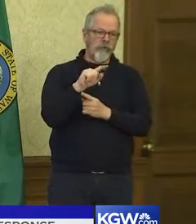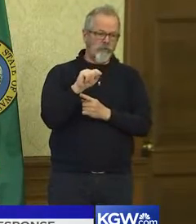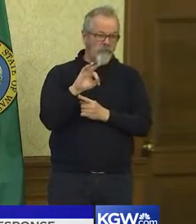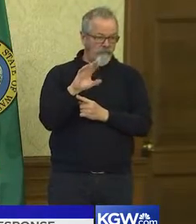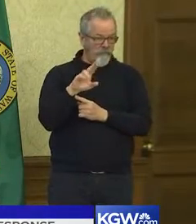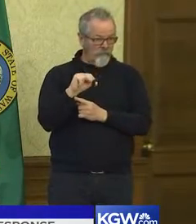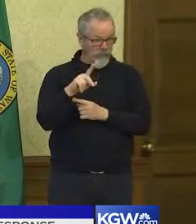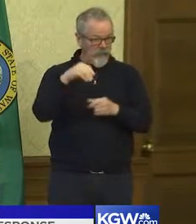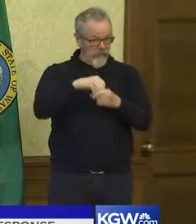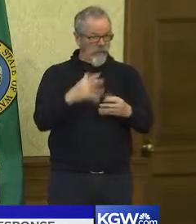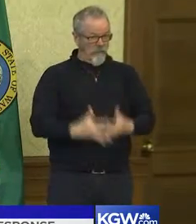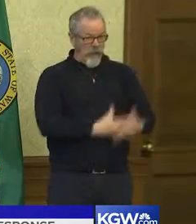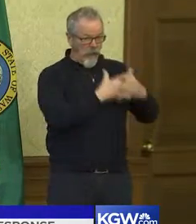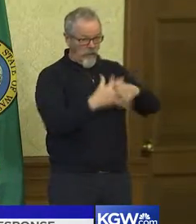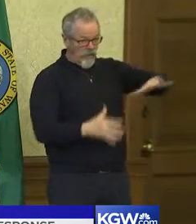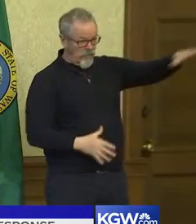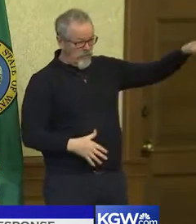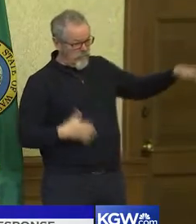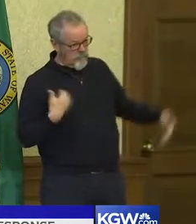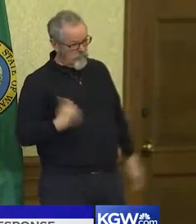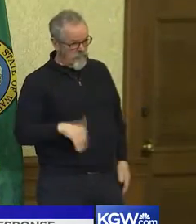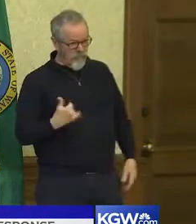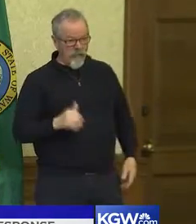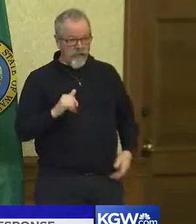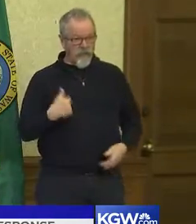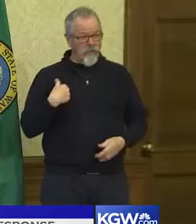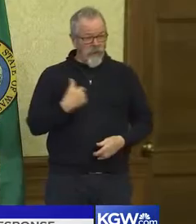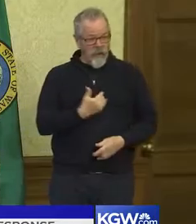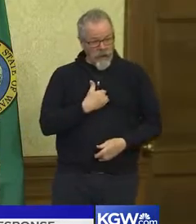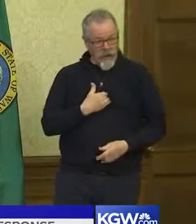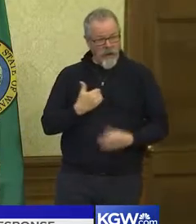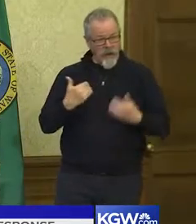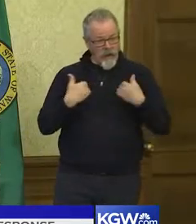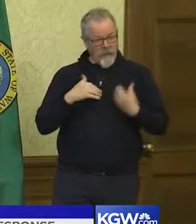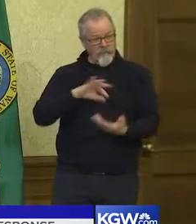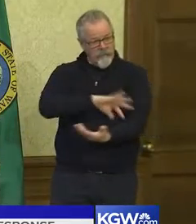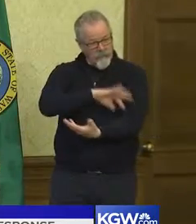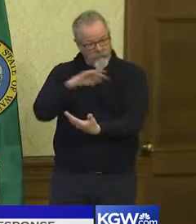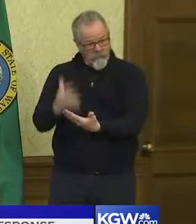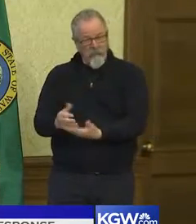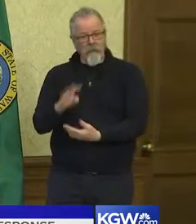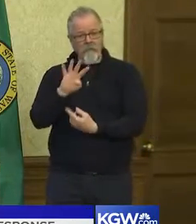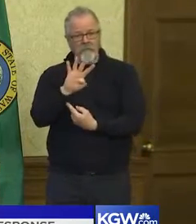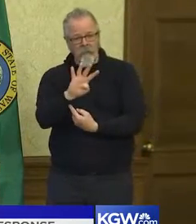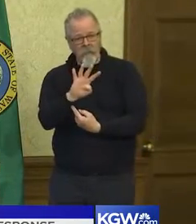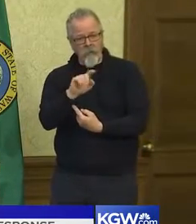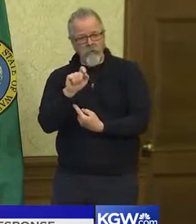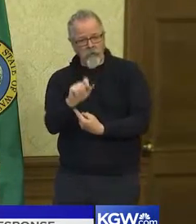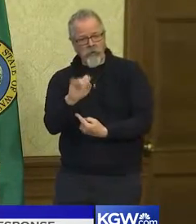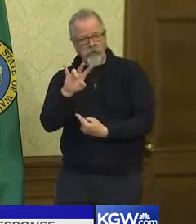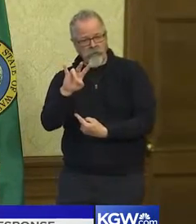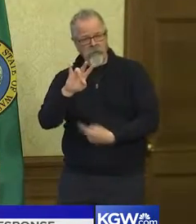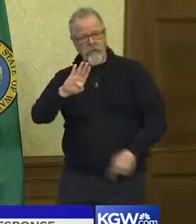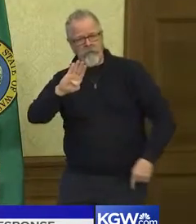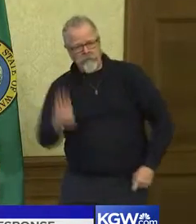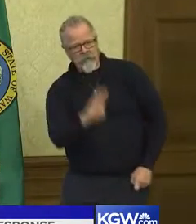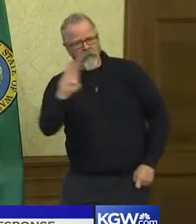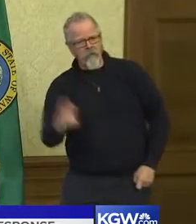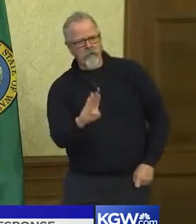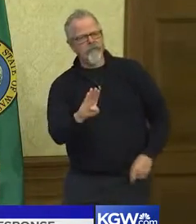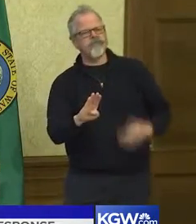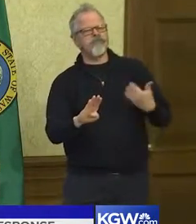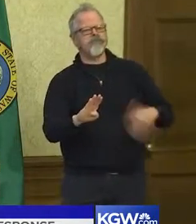that during this crisis. That said, the expansion of the Federal CARES Act will be federal money coming in. So the